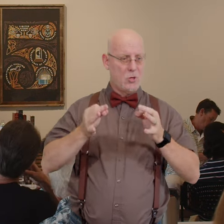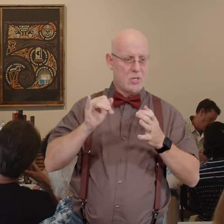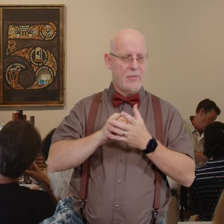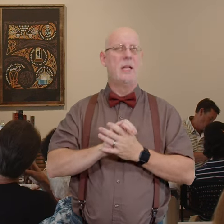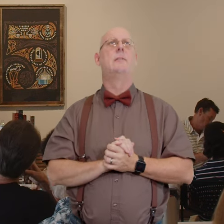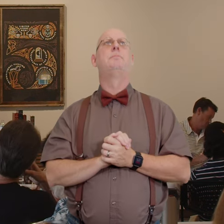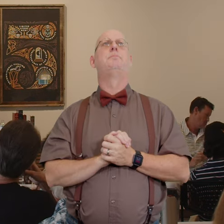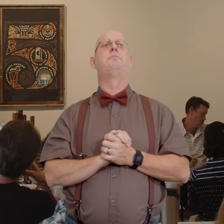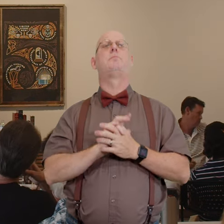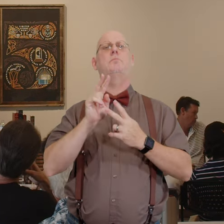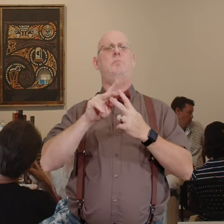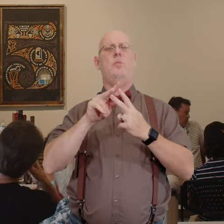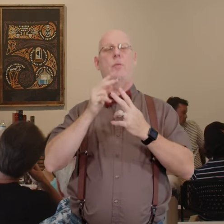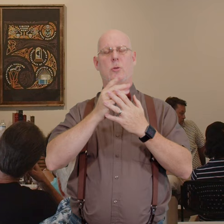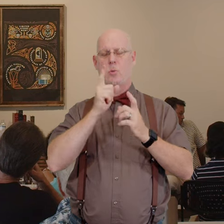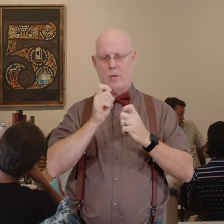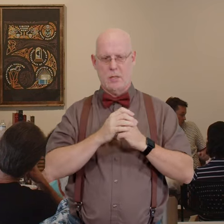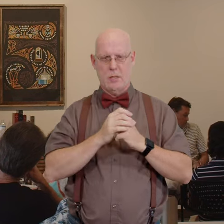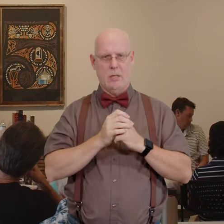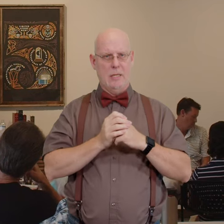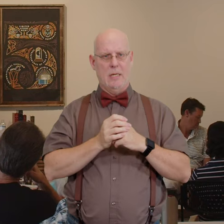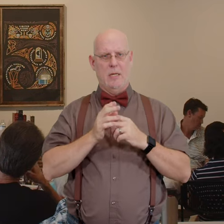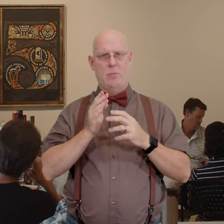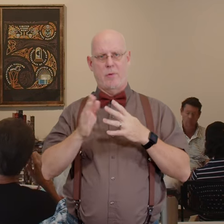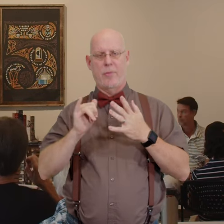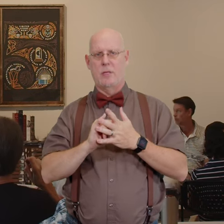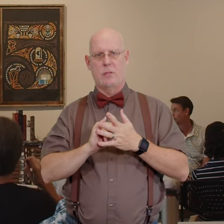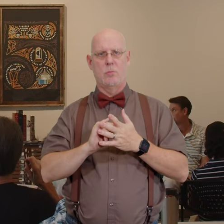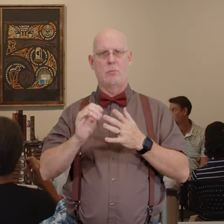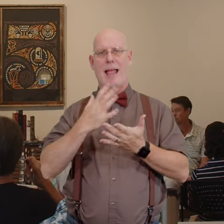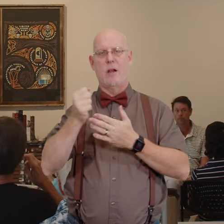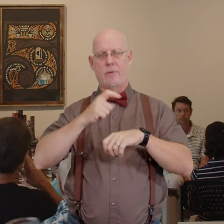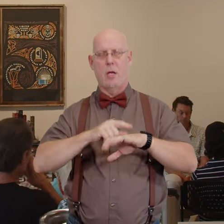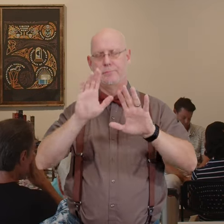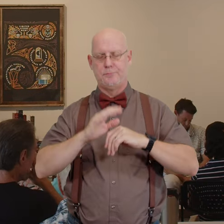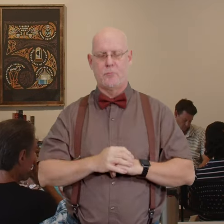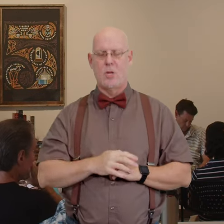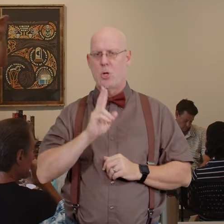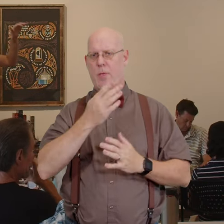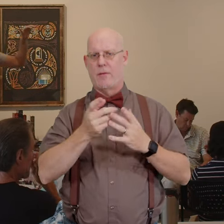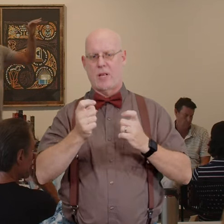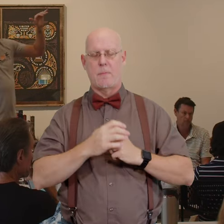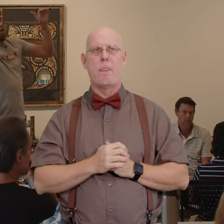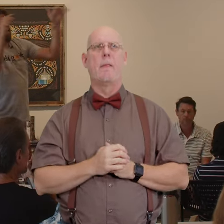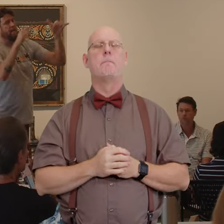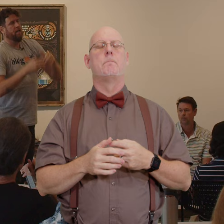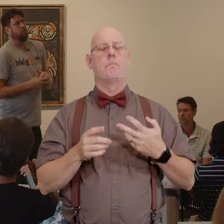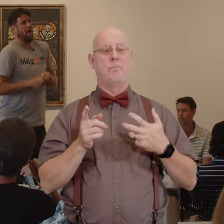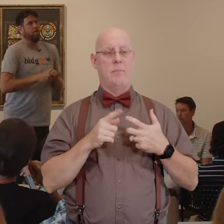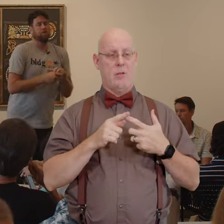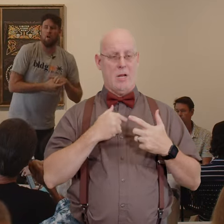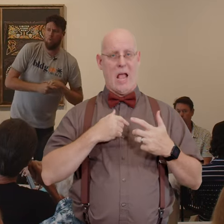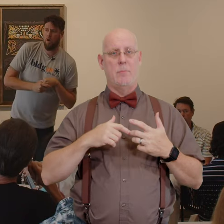the justice of it. So two scenarios really quick, and we'll have to move on from this because we are completely out of time. Two scenarios really quick.